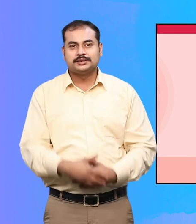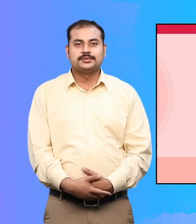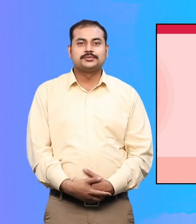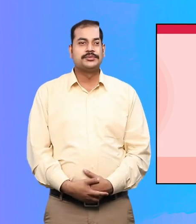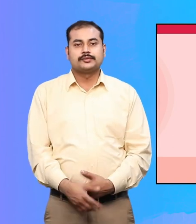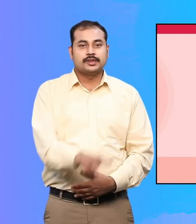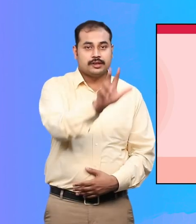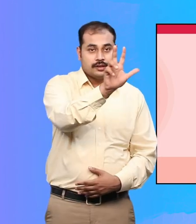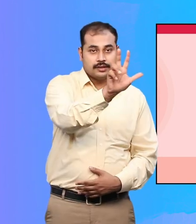8.